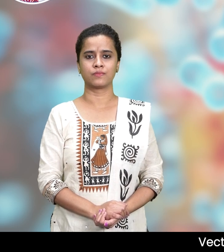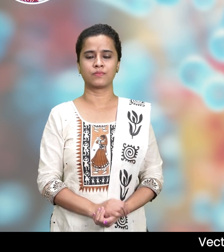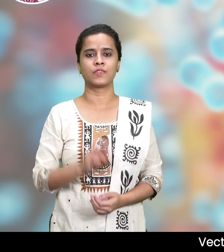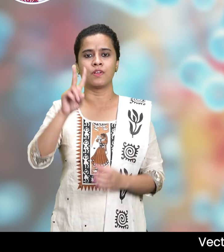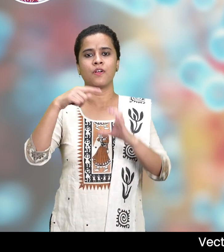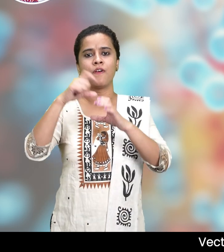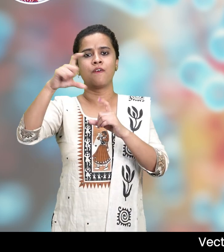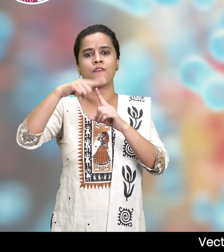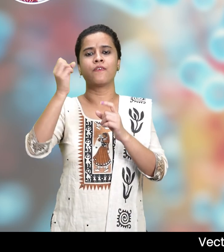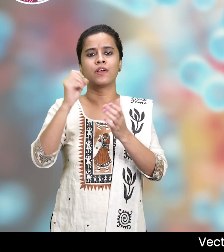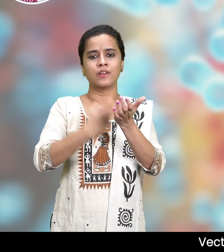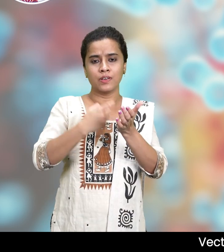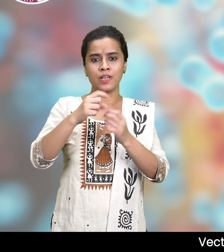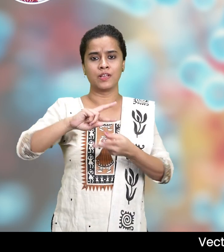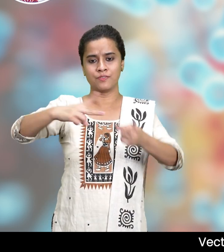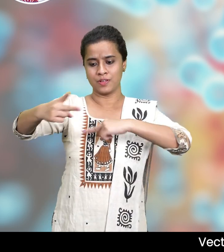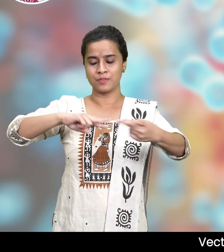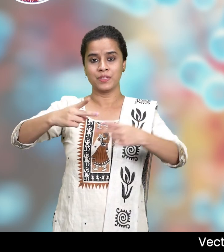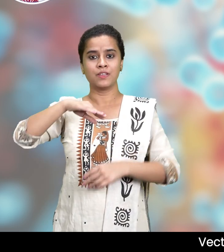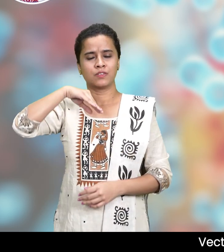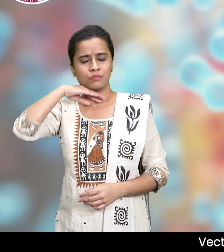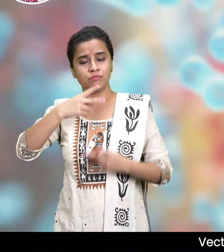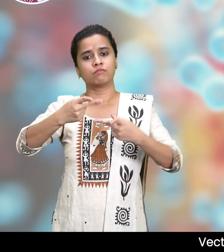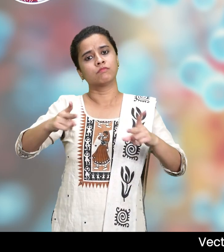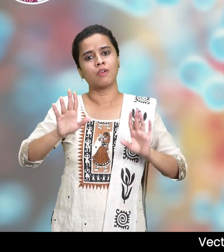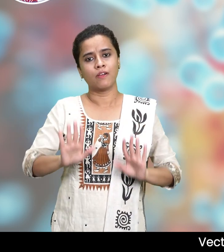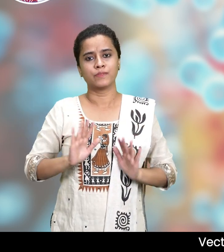Vector transmitted diseases.